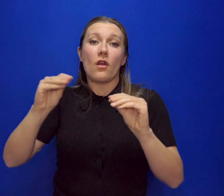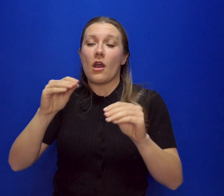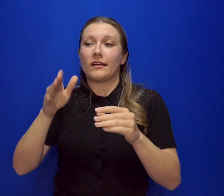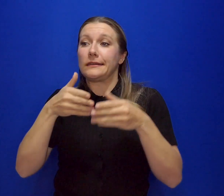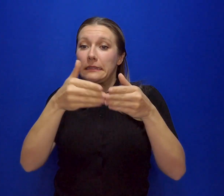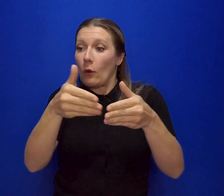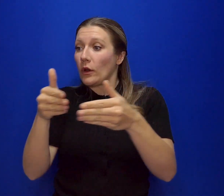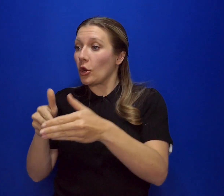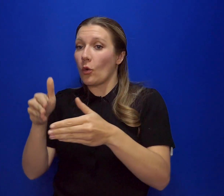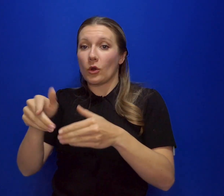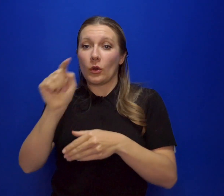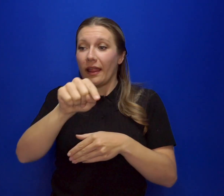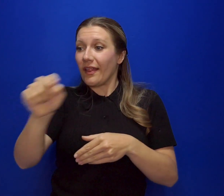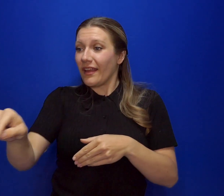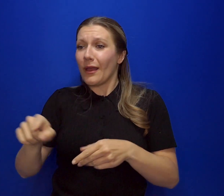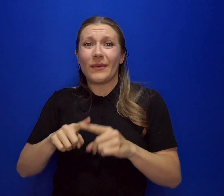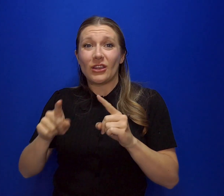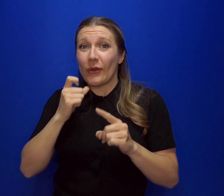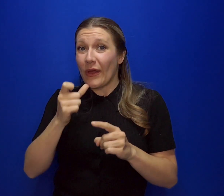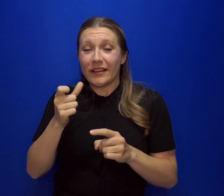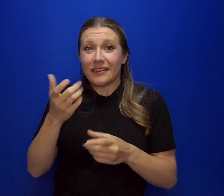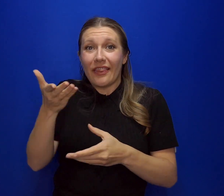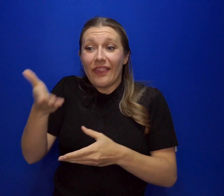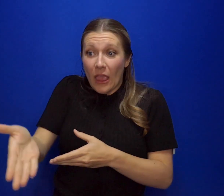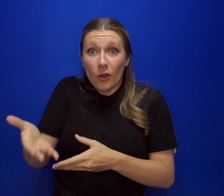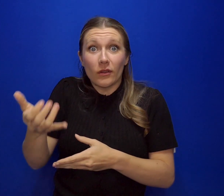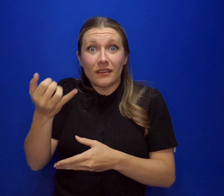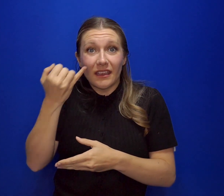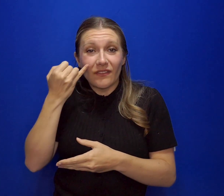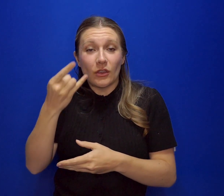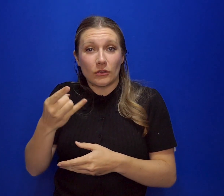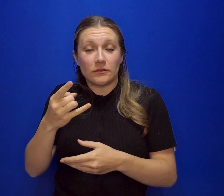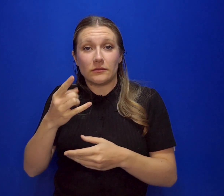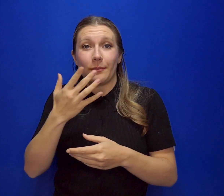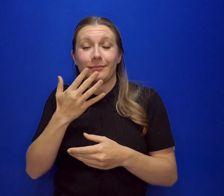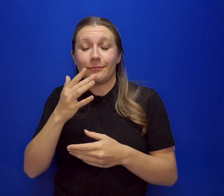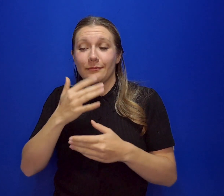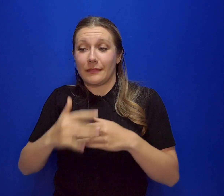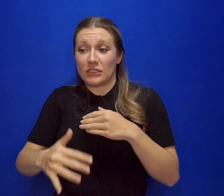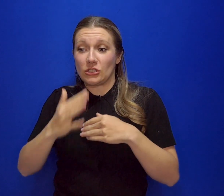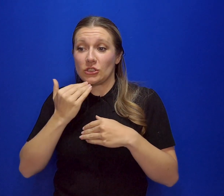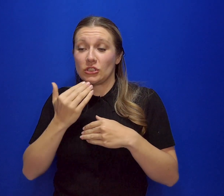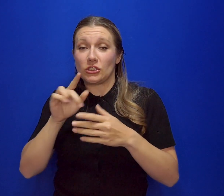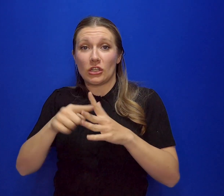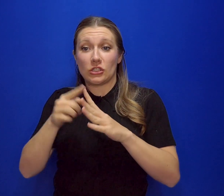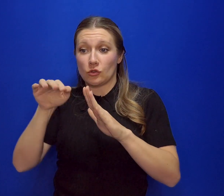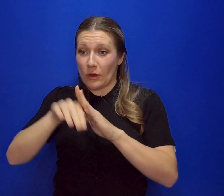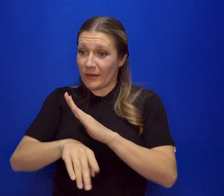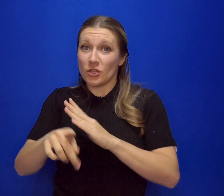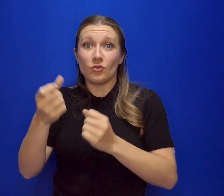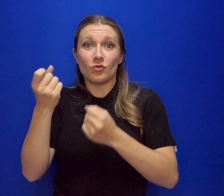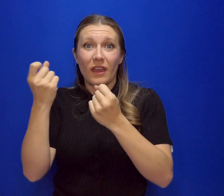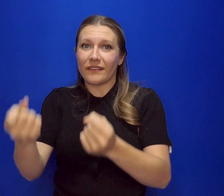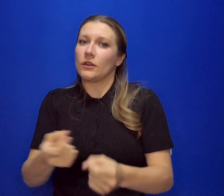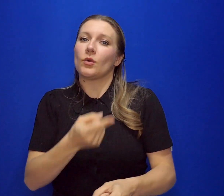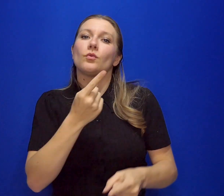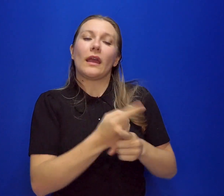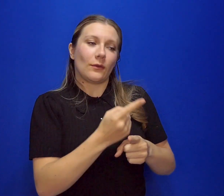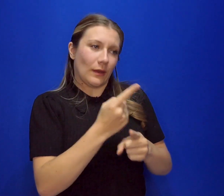convenience store, but you're not in there if your blood sugar starts dropping and you're driving your car. Correct. So absolutely. I know